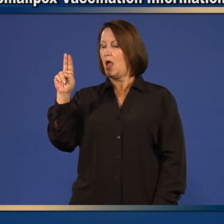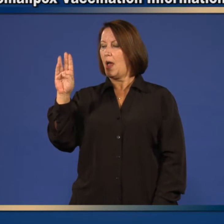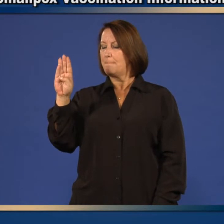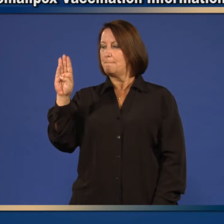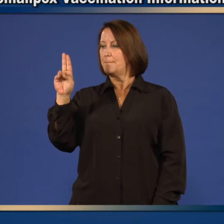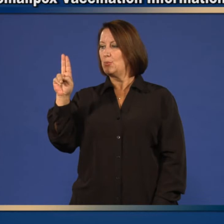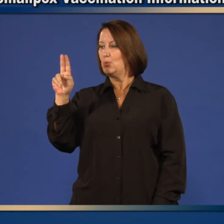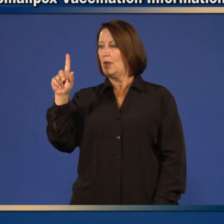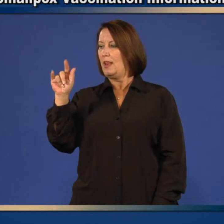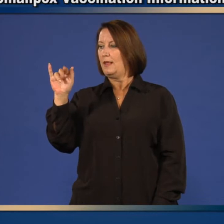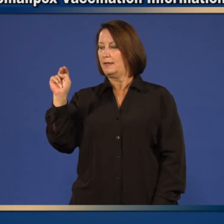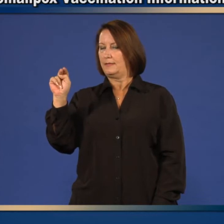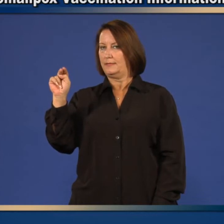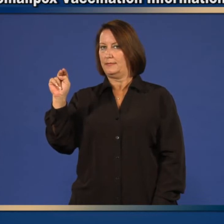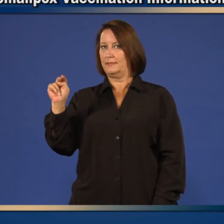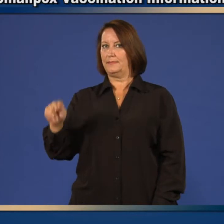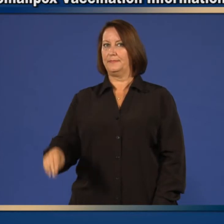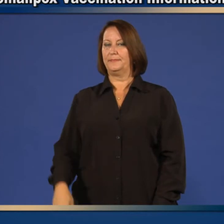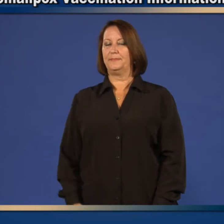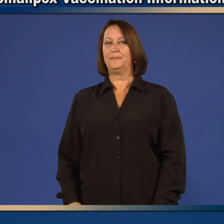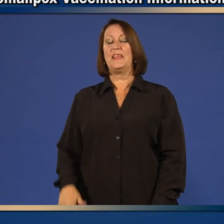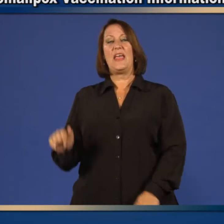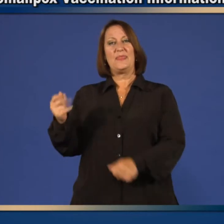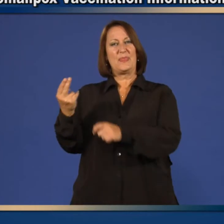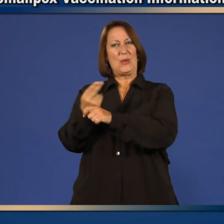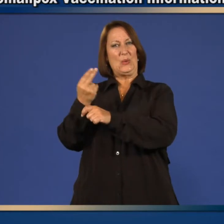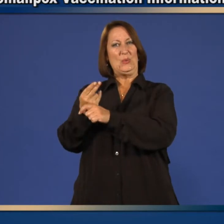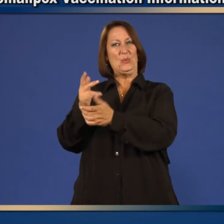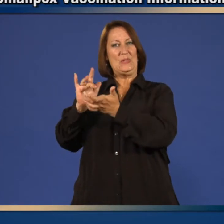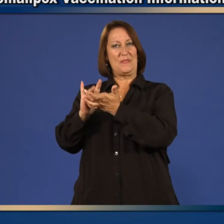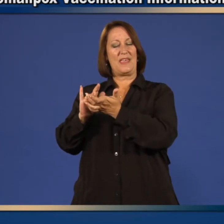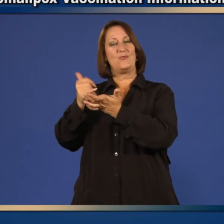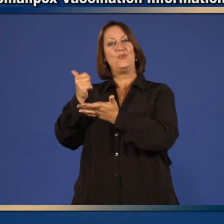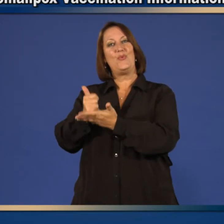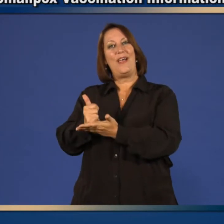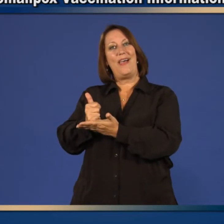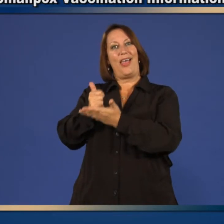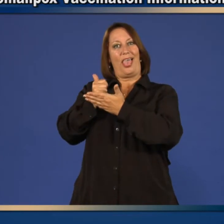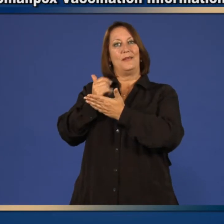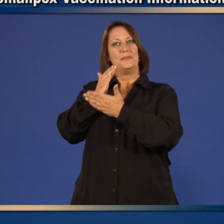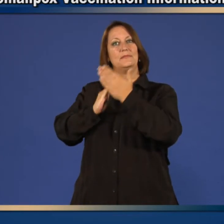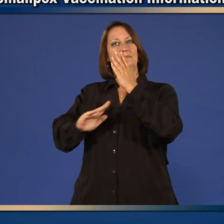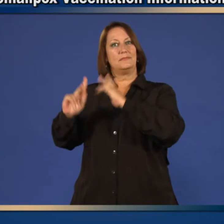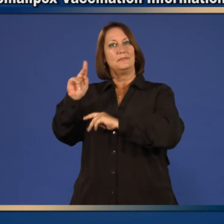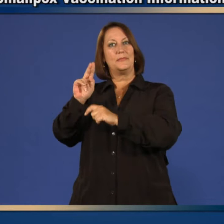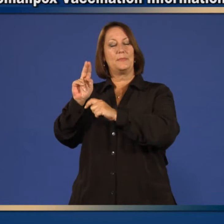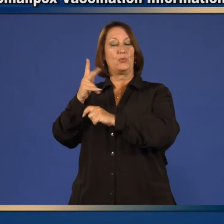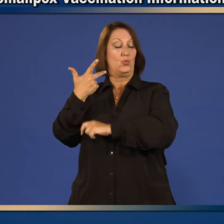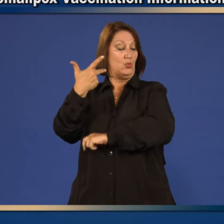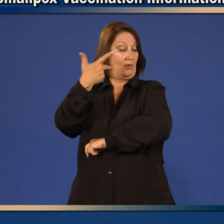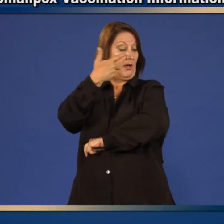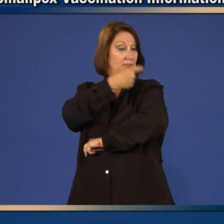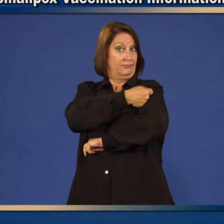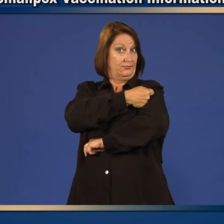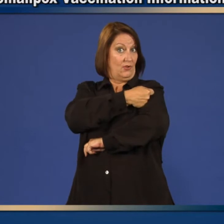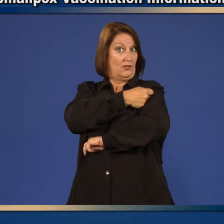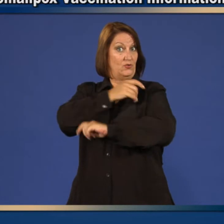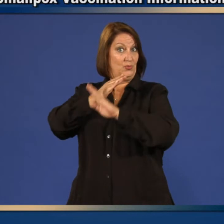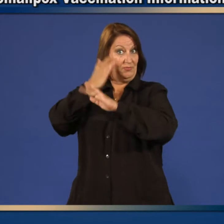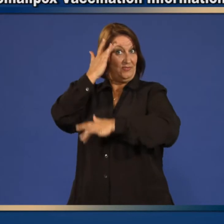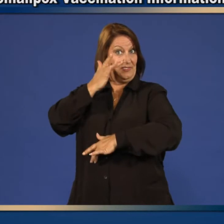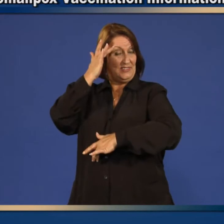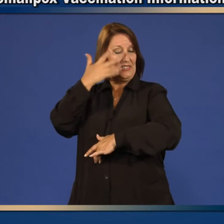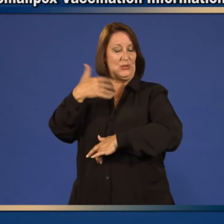VIG, is a treatment that can be used to help people who have certain serious reactions to